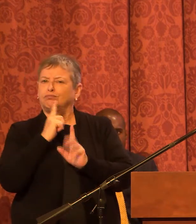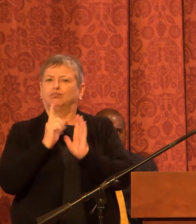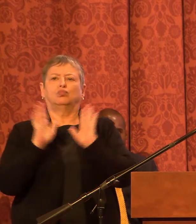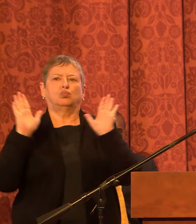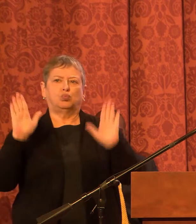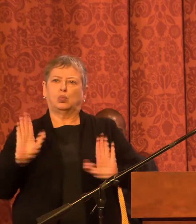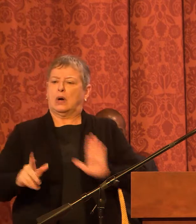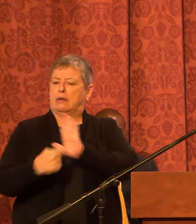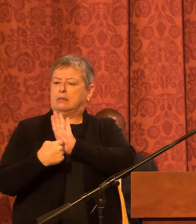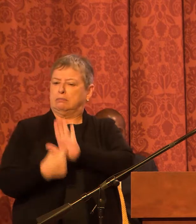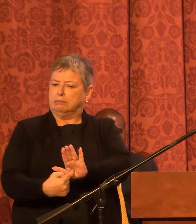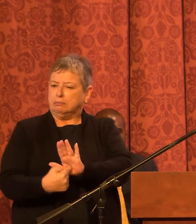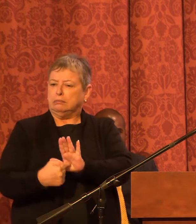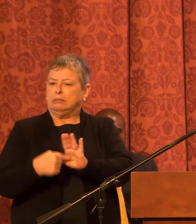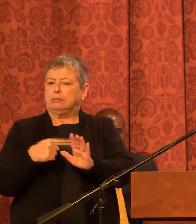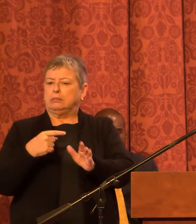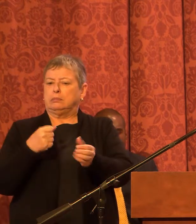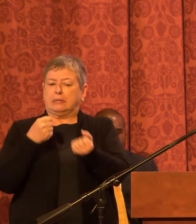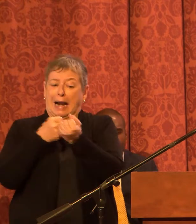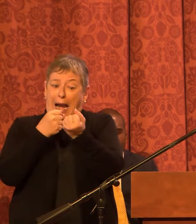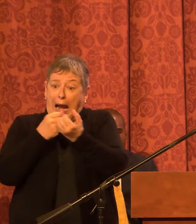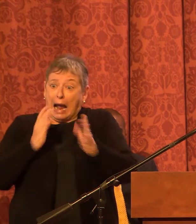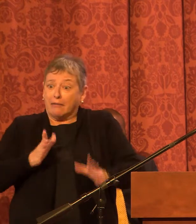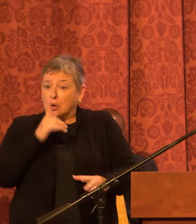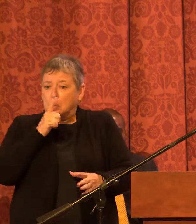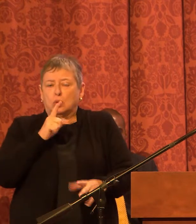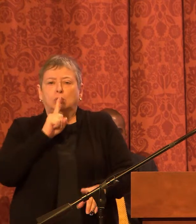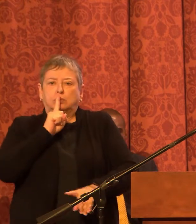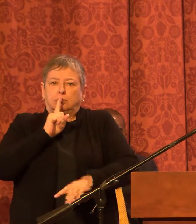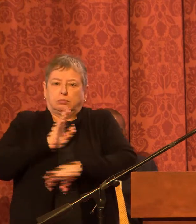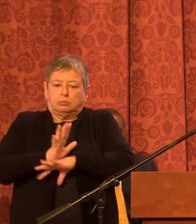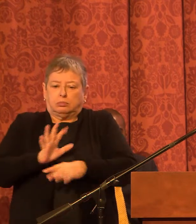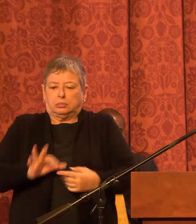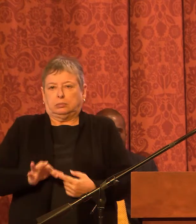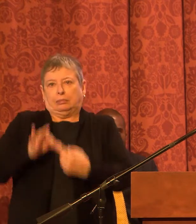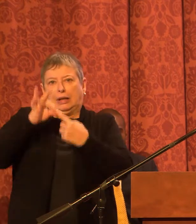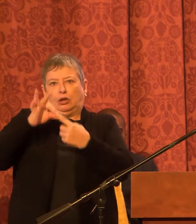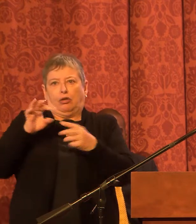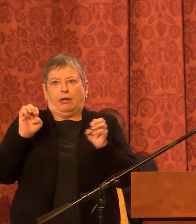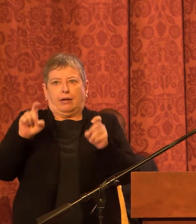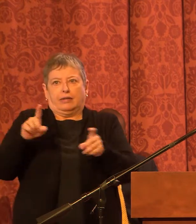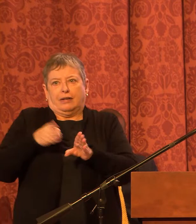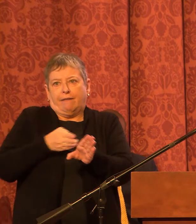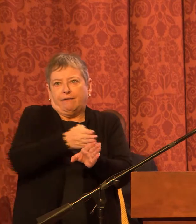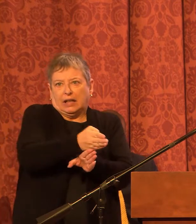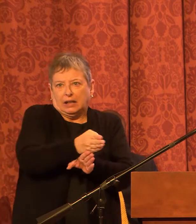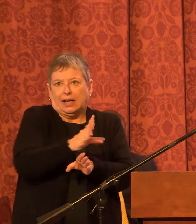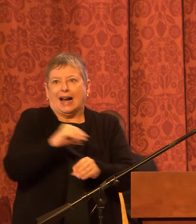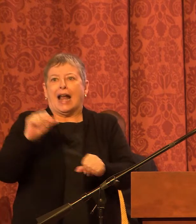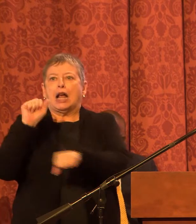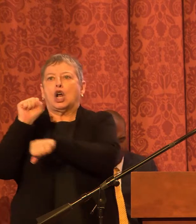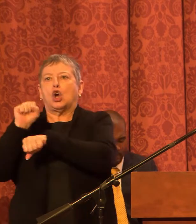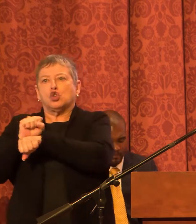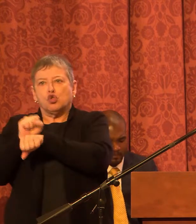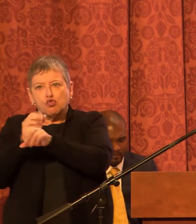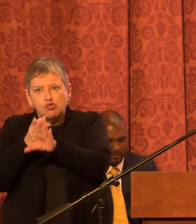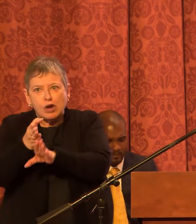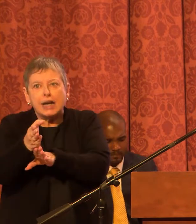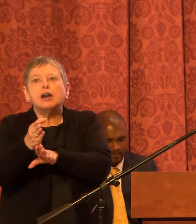example of an advocate committed to the field of special education and career education